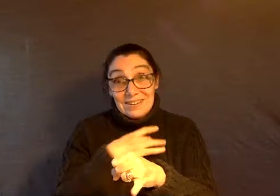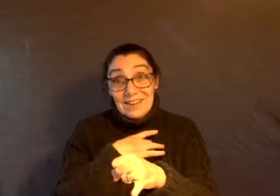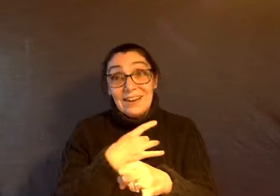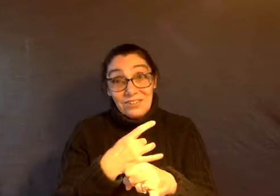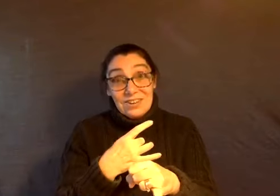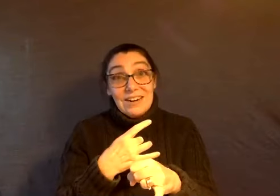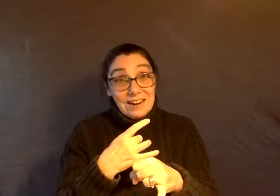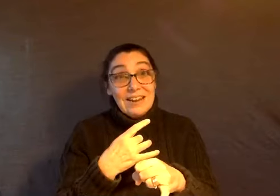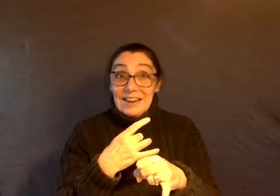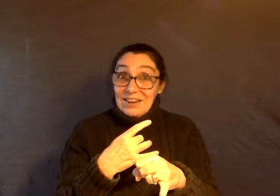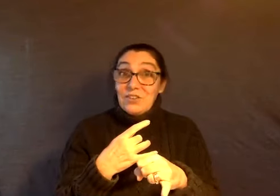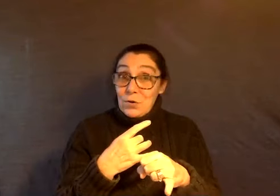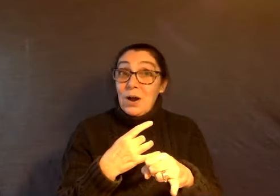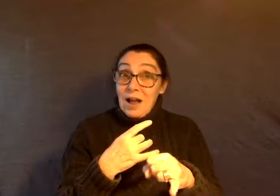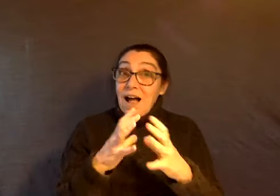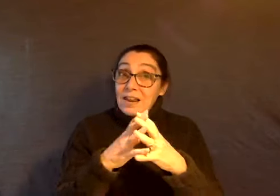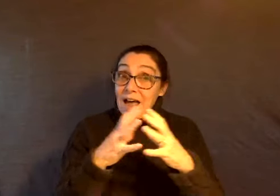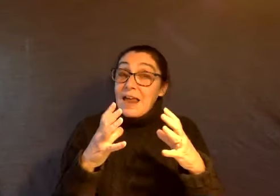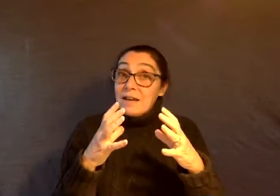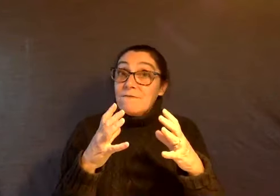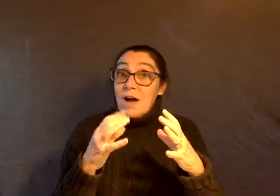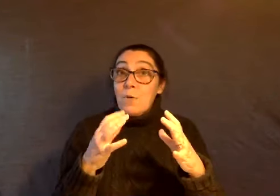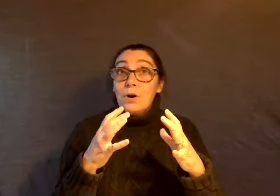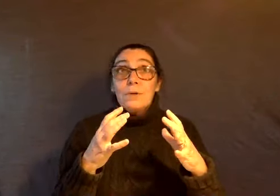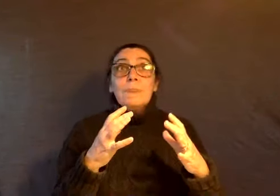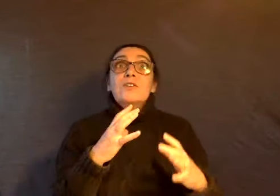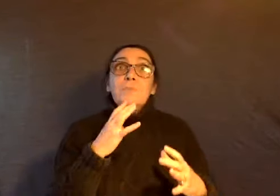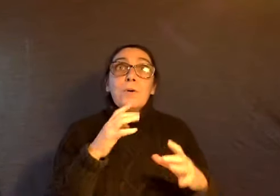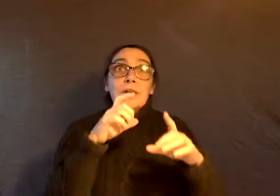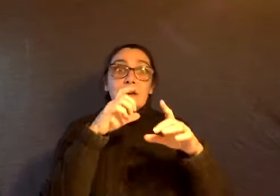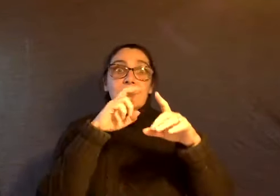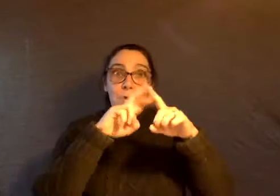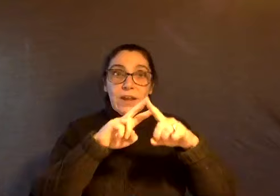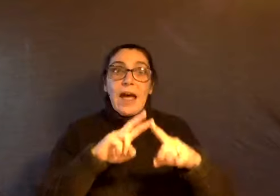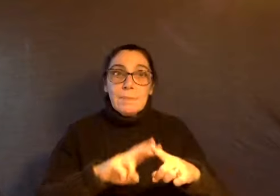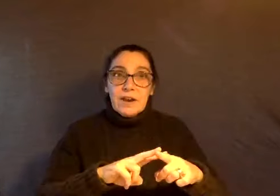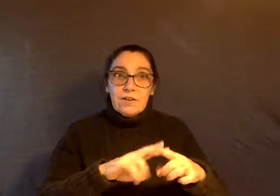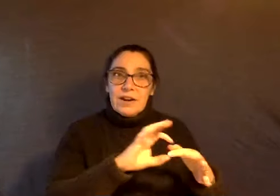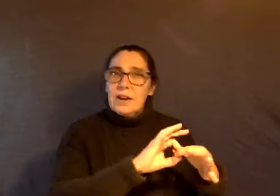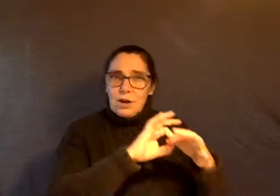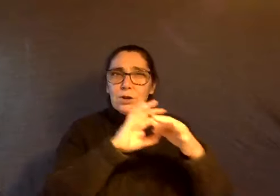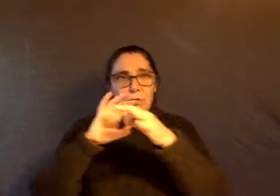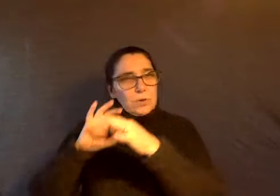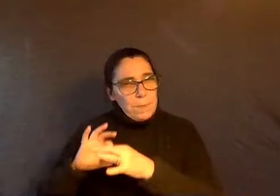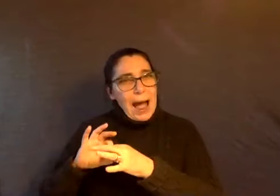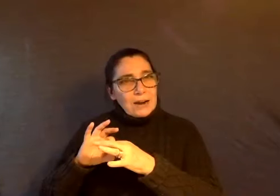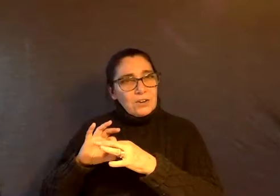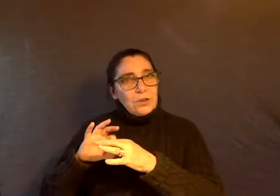that interesting? So a lot of our spoken vocabulary goes back